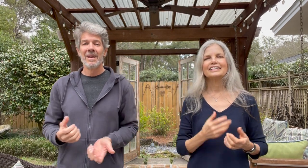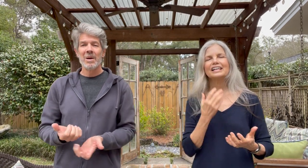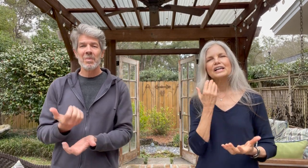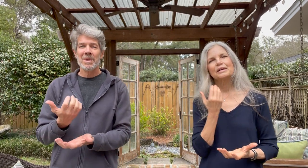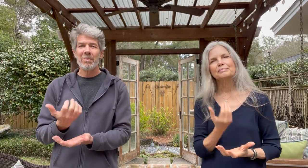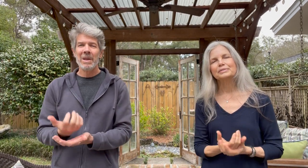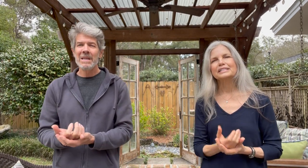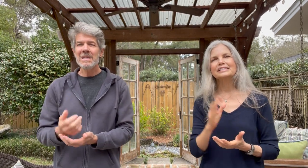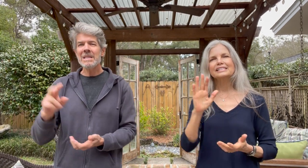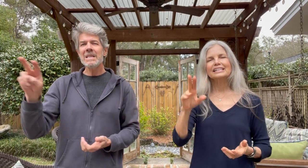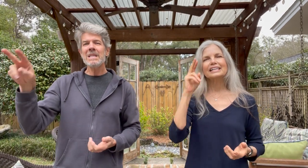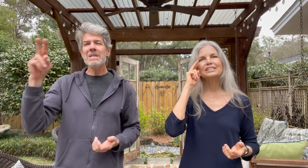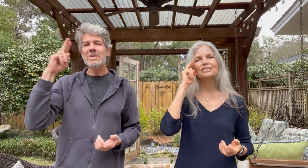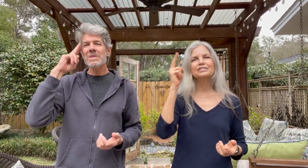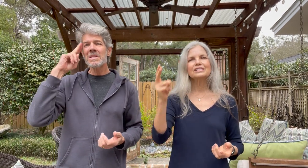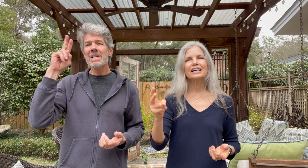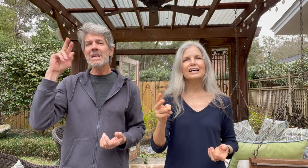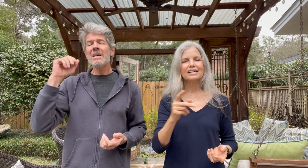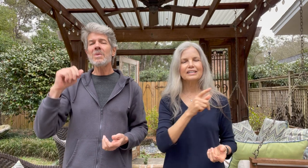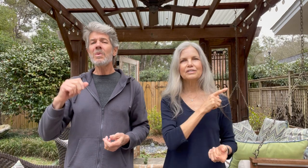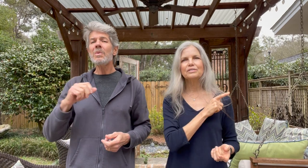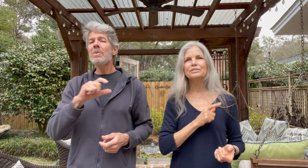Be pleasing in your sight, O Lord.